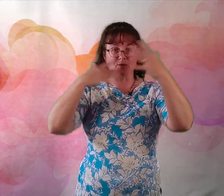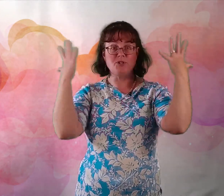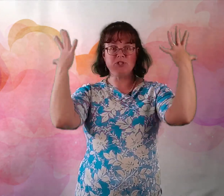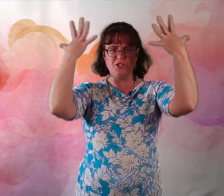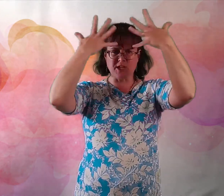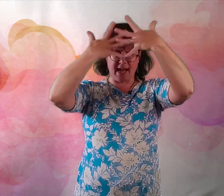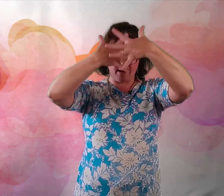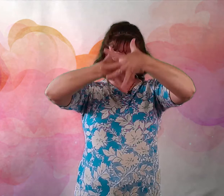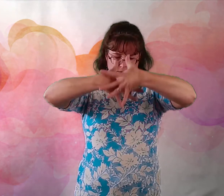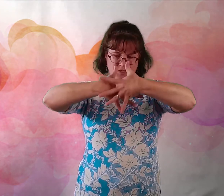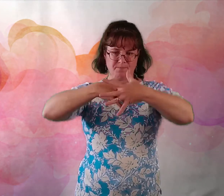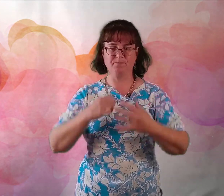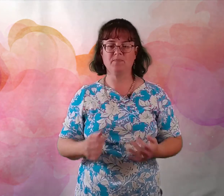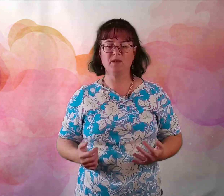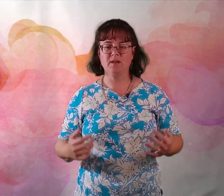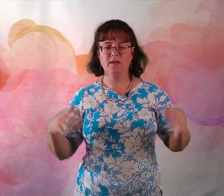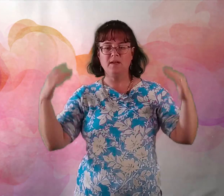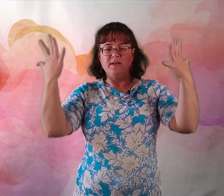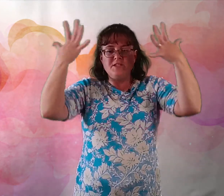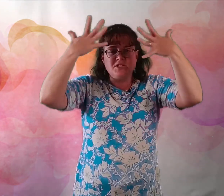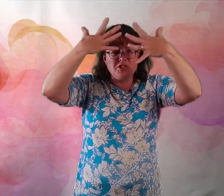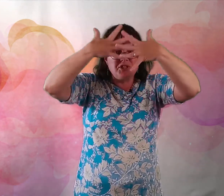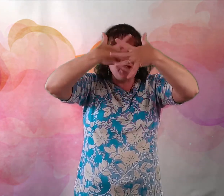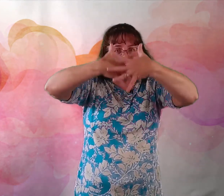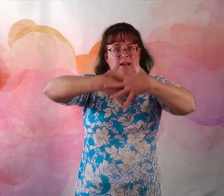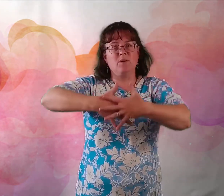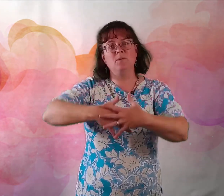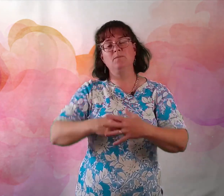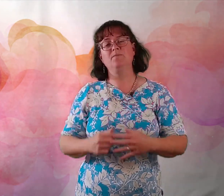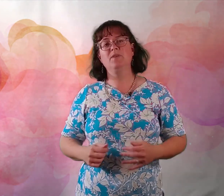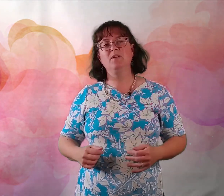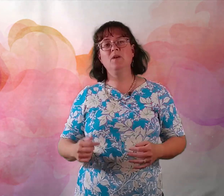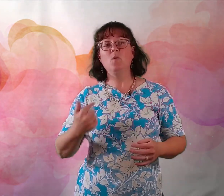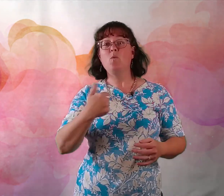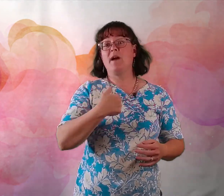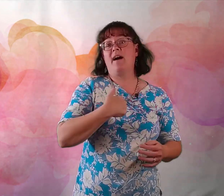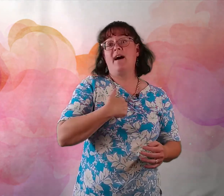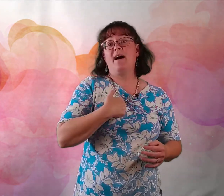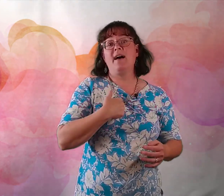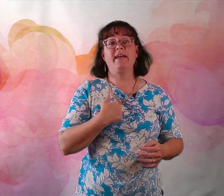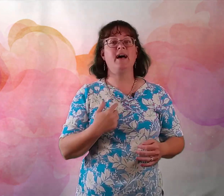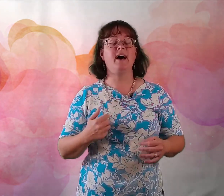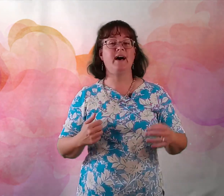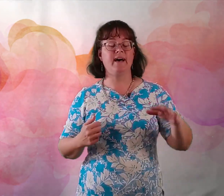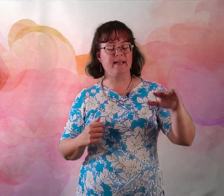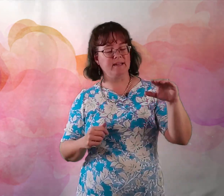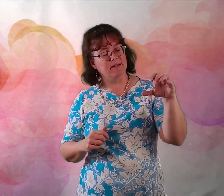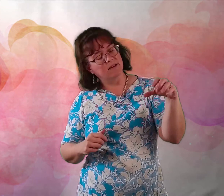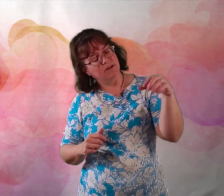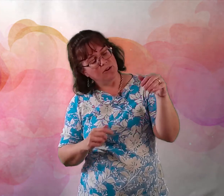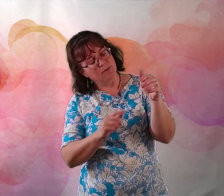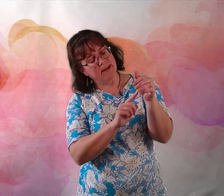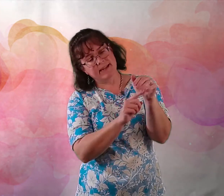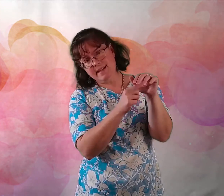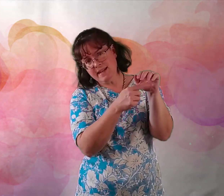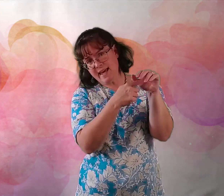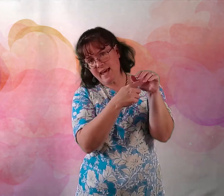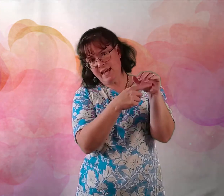or shadows. It's the shadow where I hide. You're going to make a little cave,